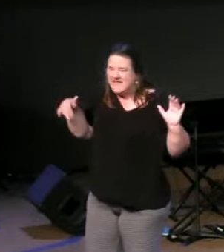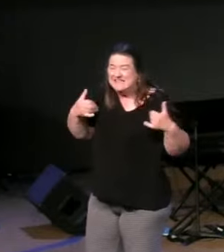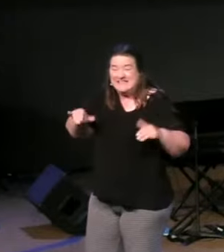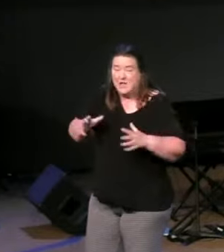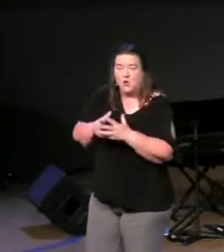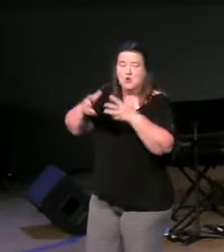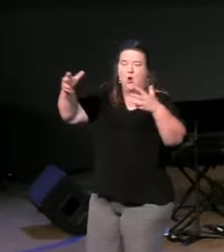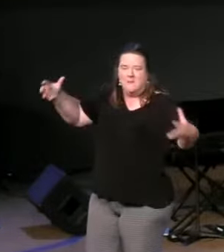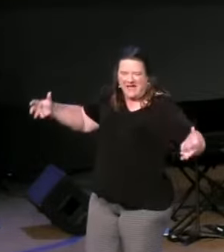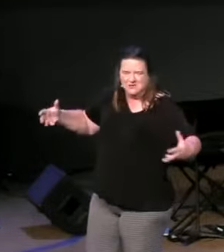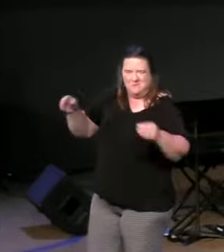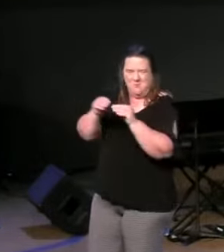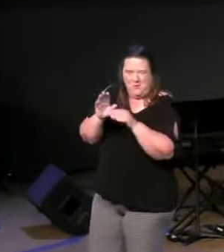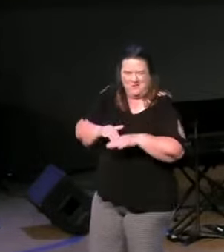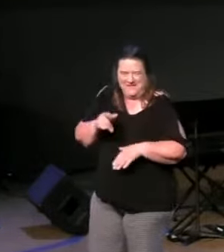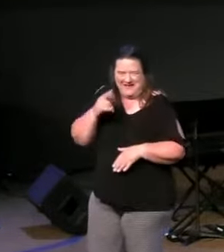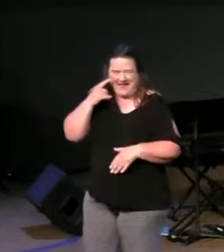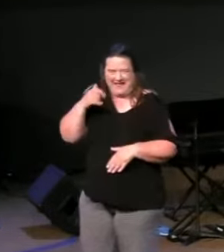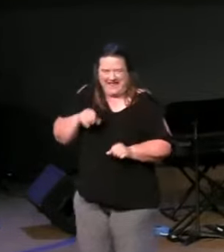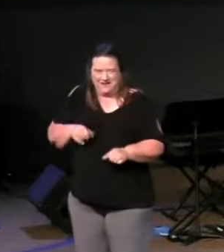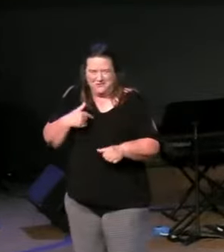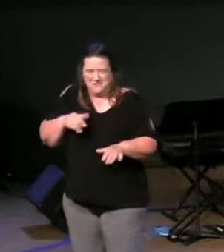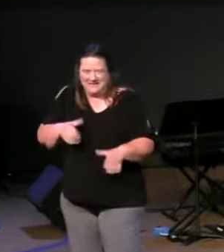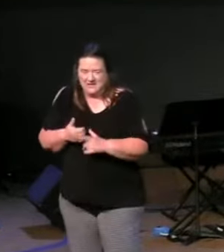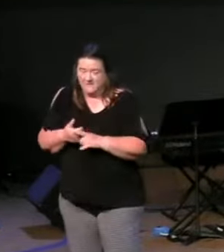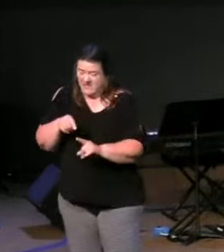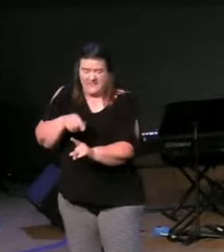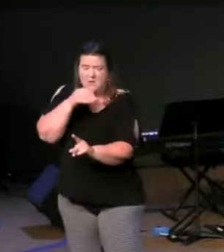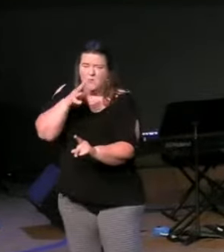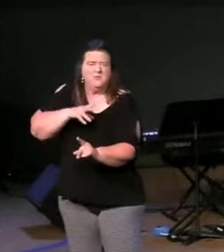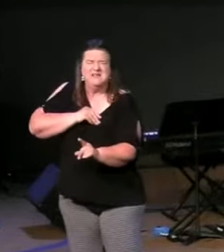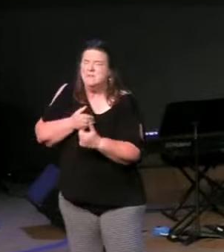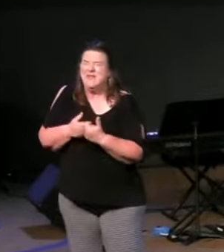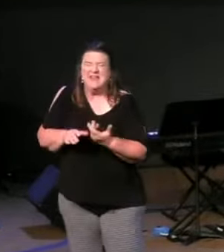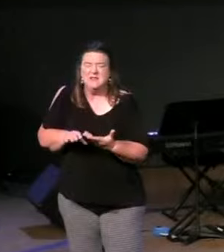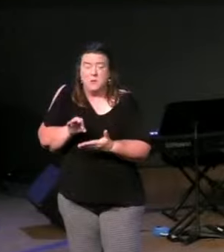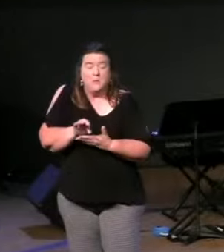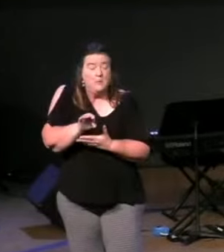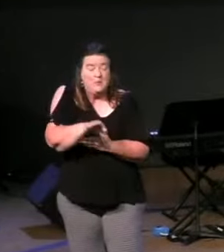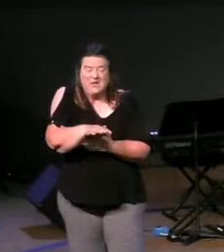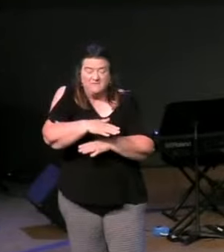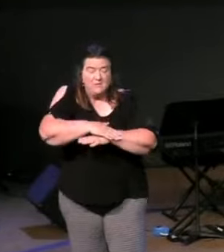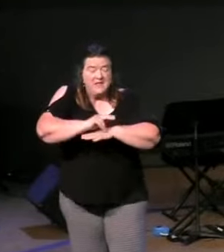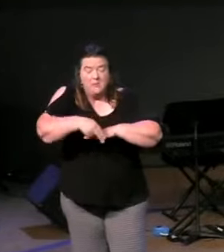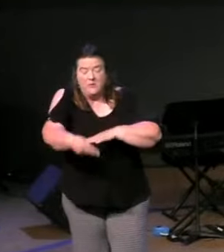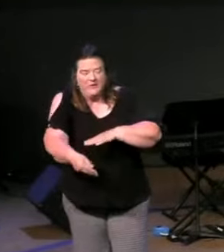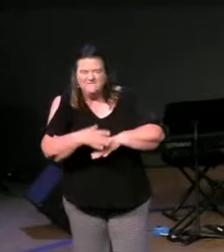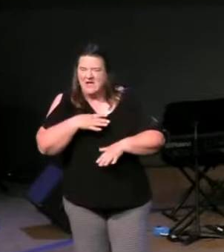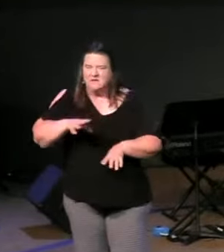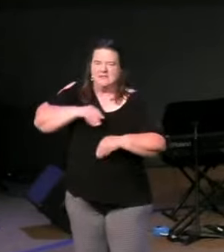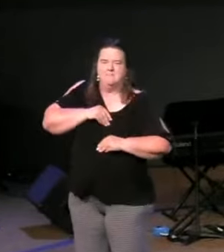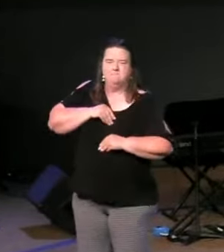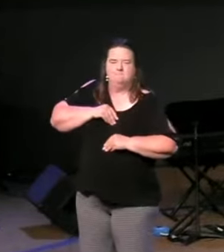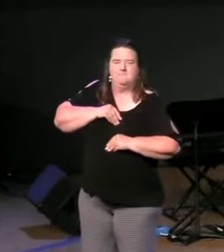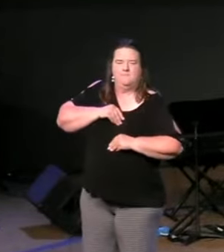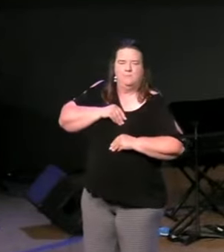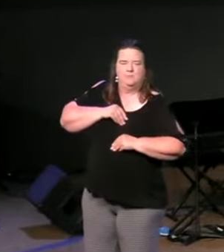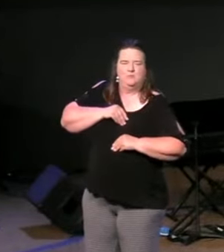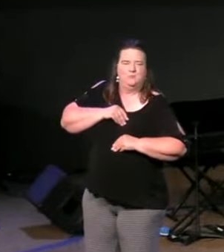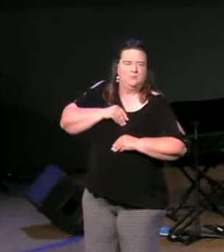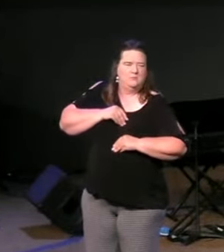woman will take anything. She will take the scraps. She will take the very, very crumbs.